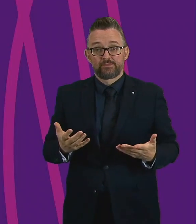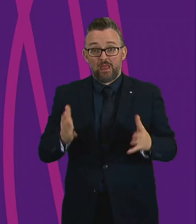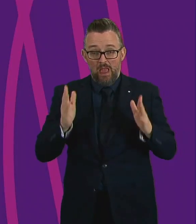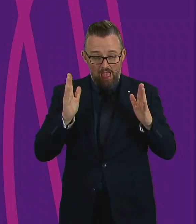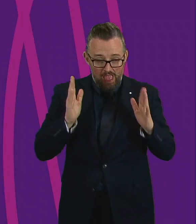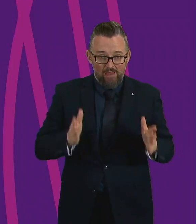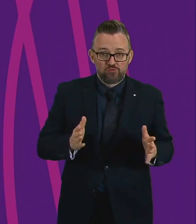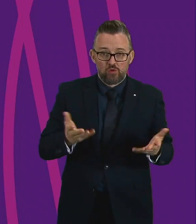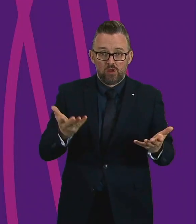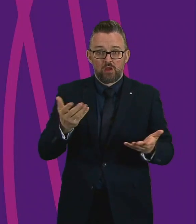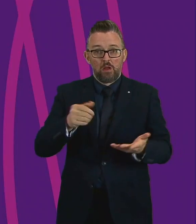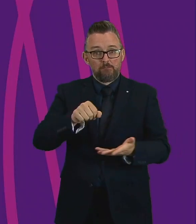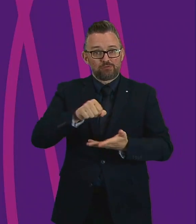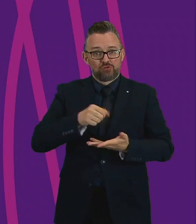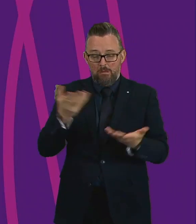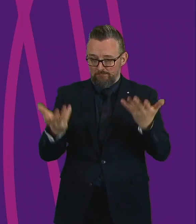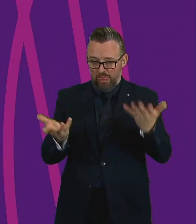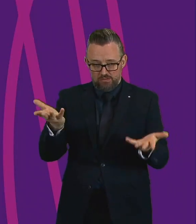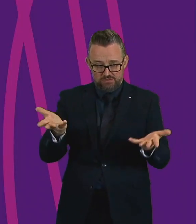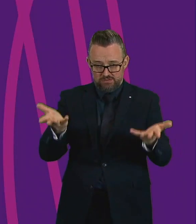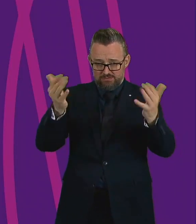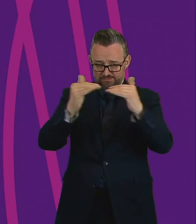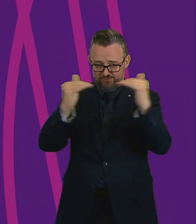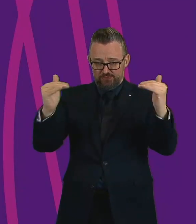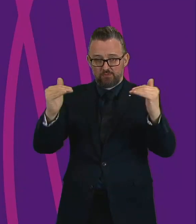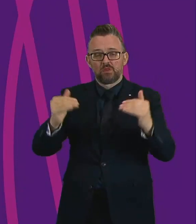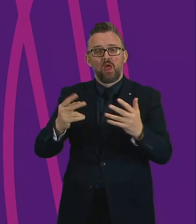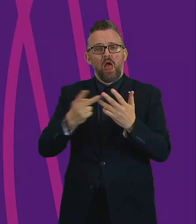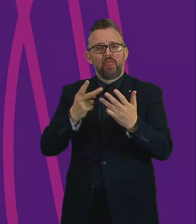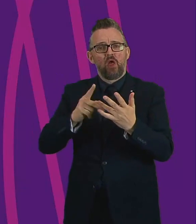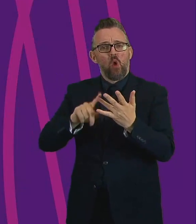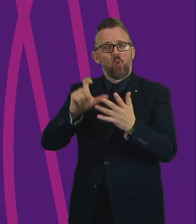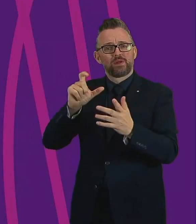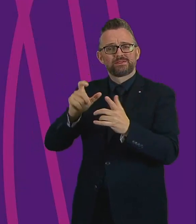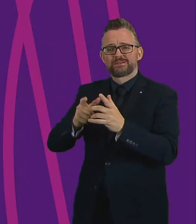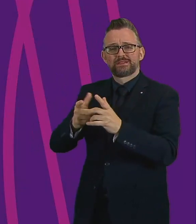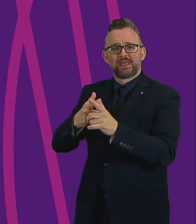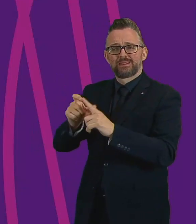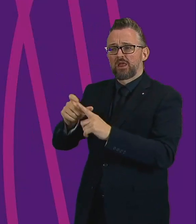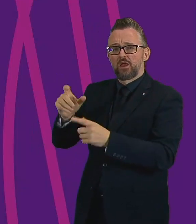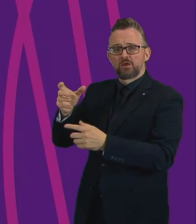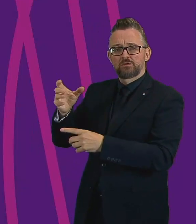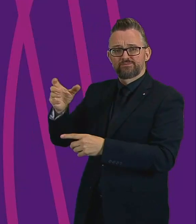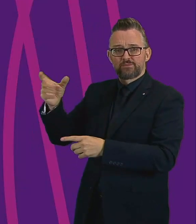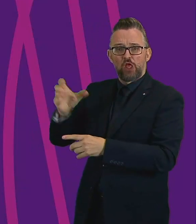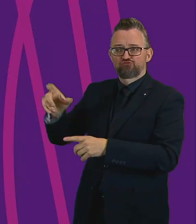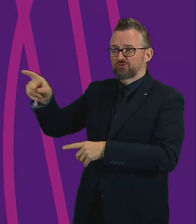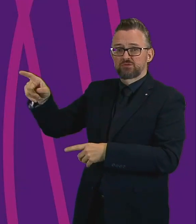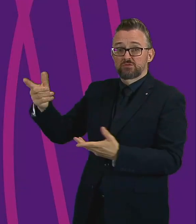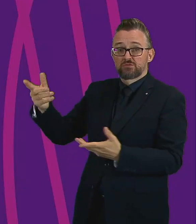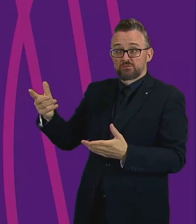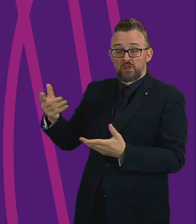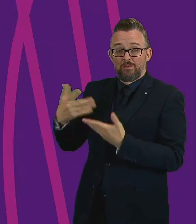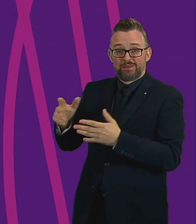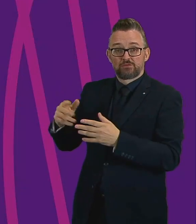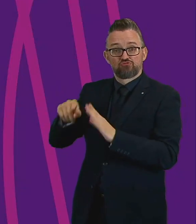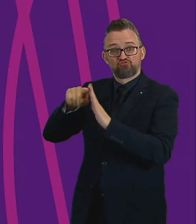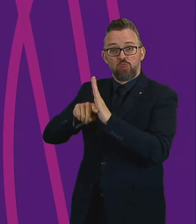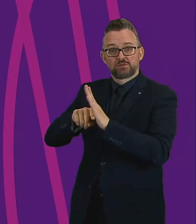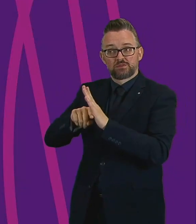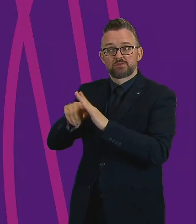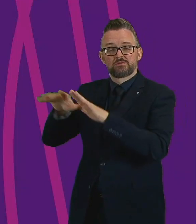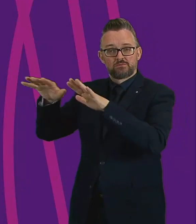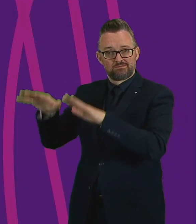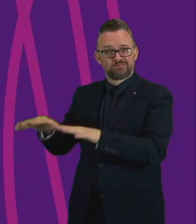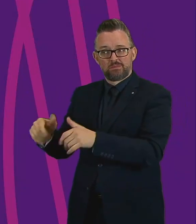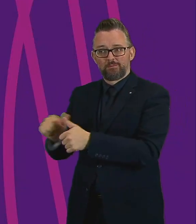to balance its budget, yet other OECD countries have relaxed some of the rules for devolved administrations. And